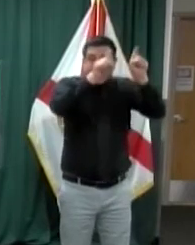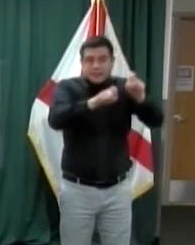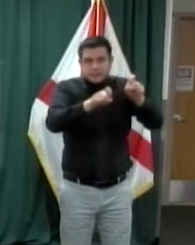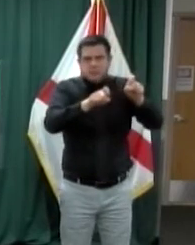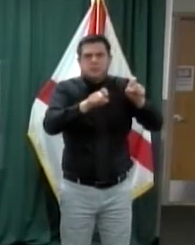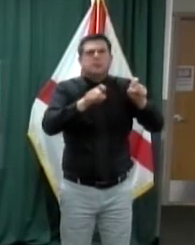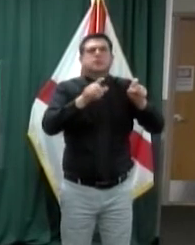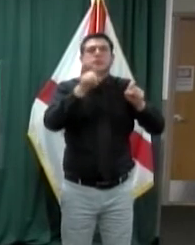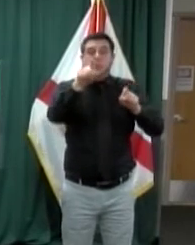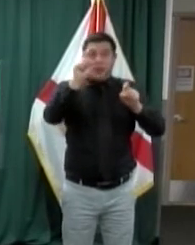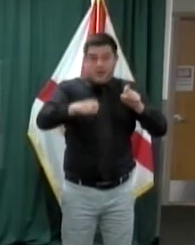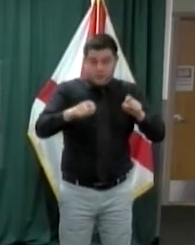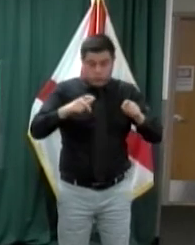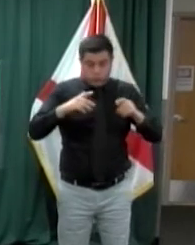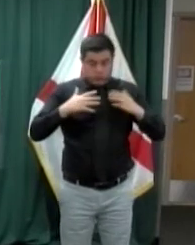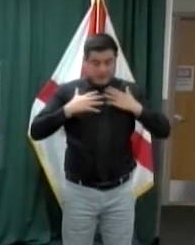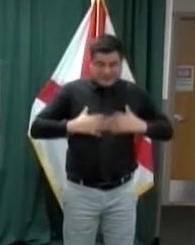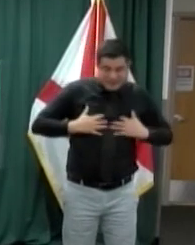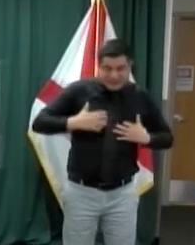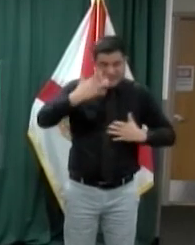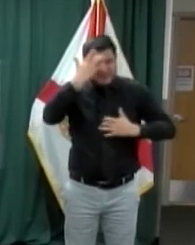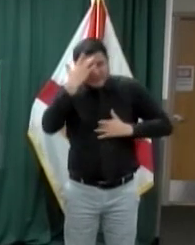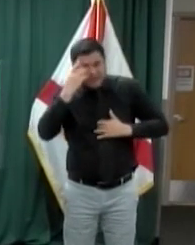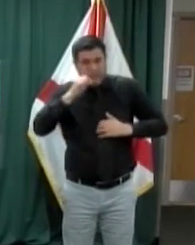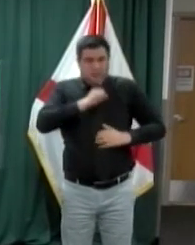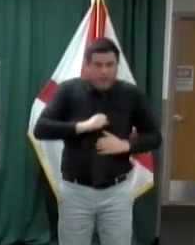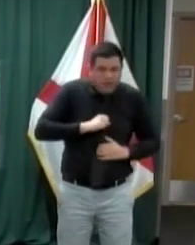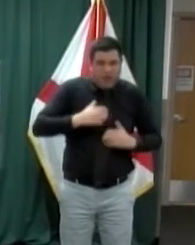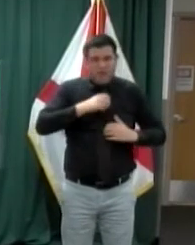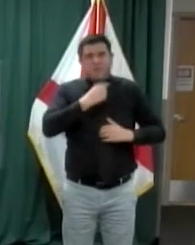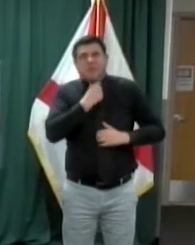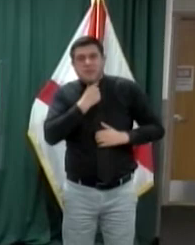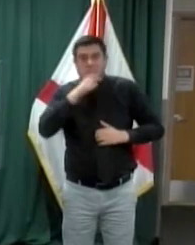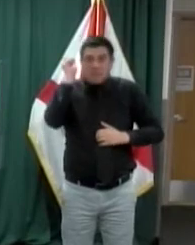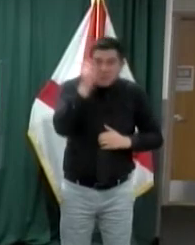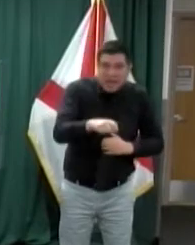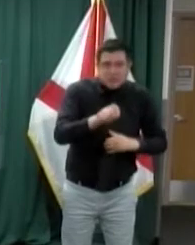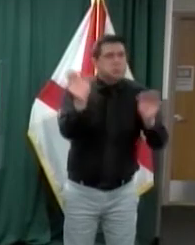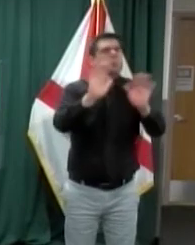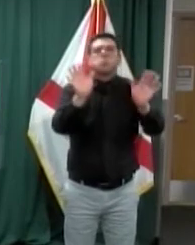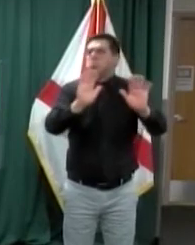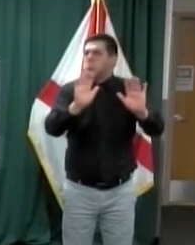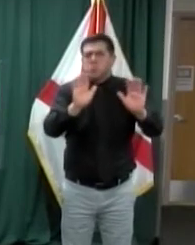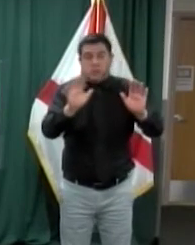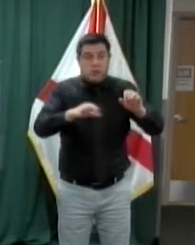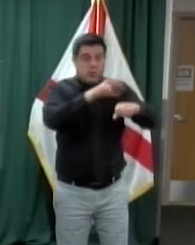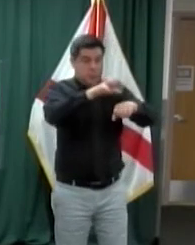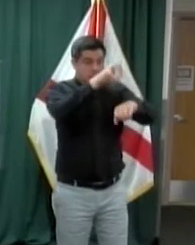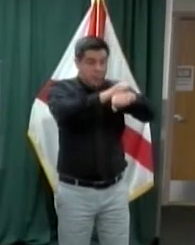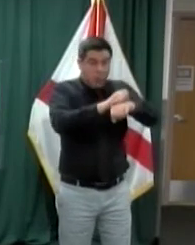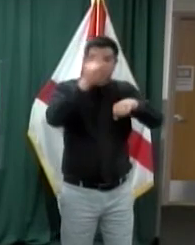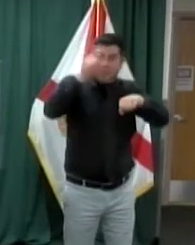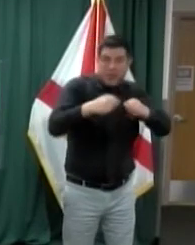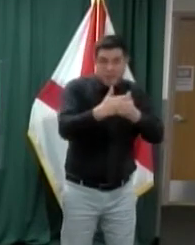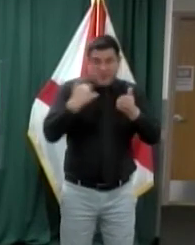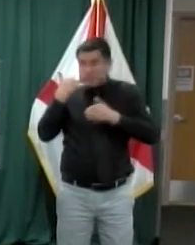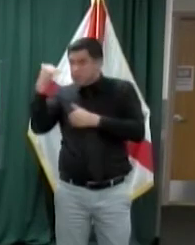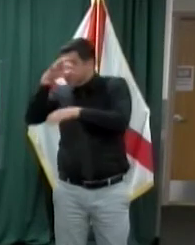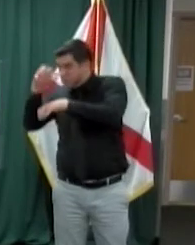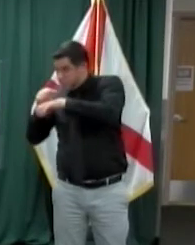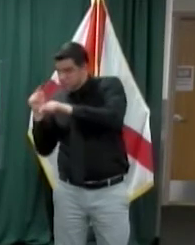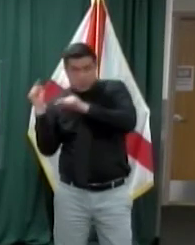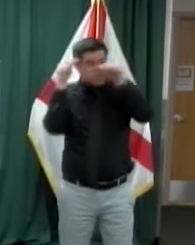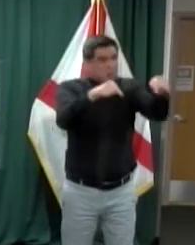in the test, and we will give you a test. No appointments are necessary. The locations are available from 10 a.m. to 2